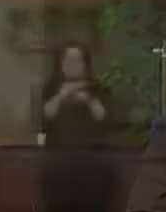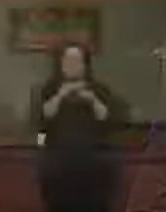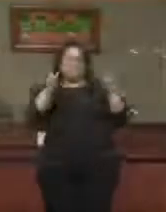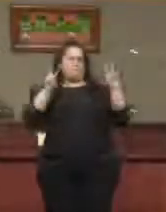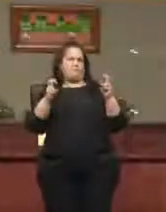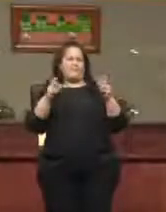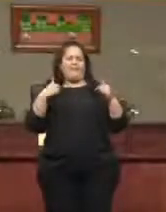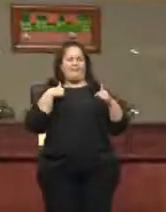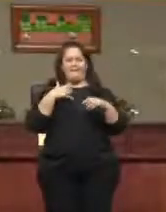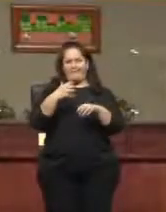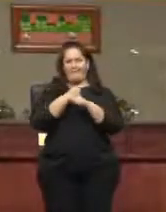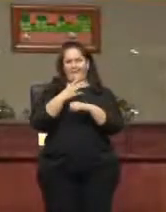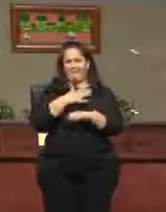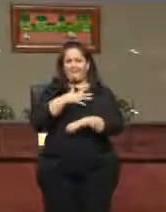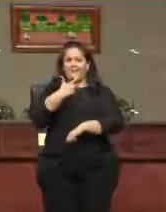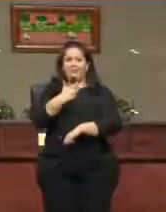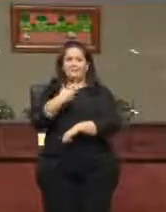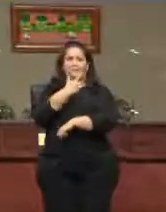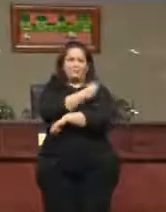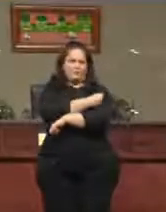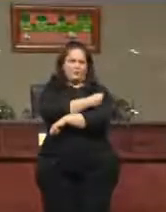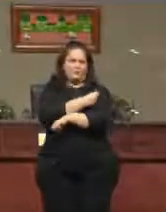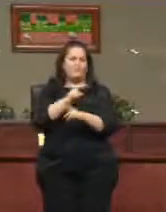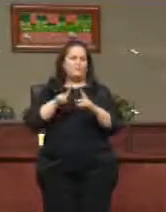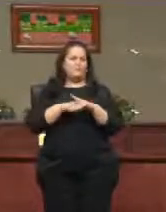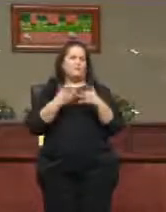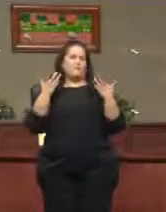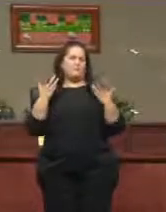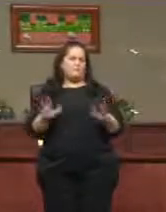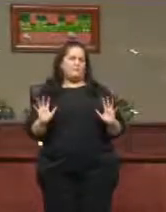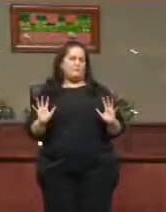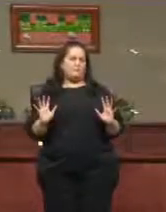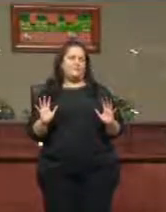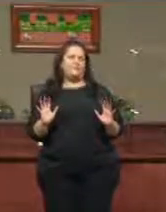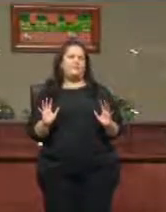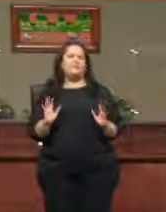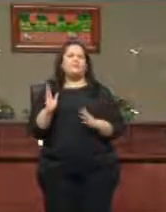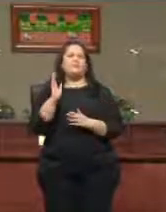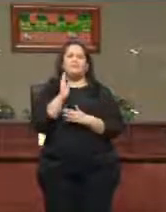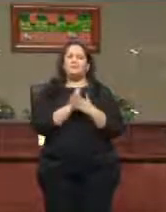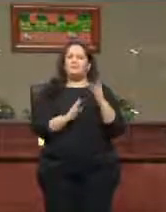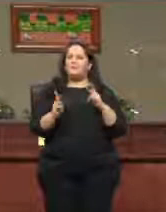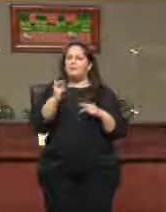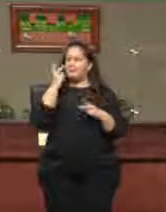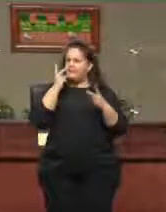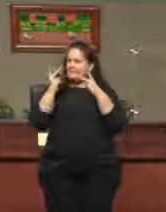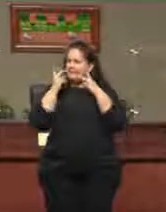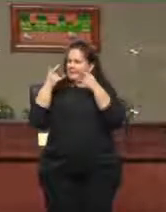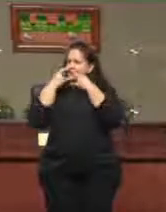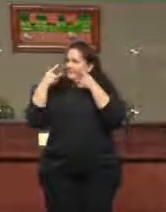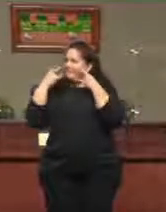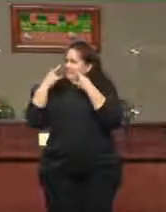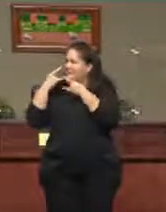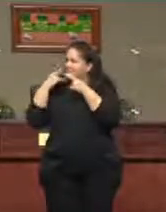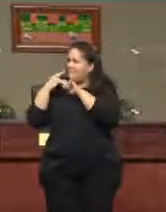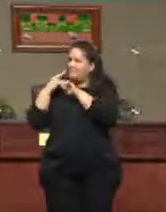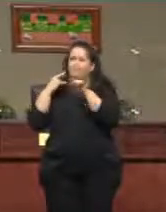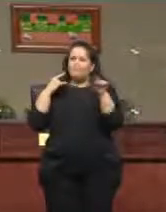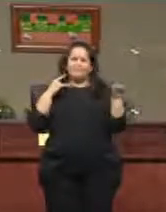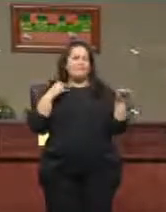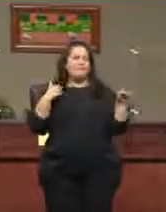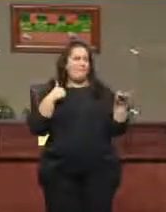campaign, which is in full swing. Some of our personnel are wearing the mask today. I had mine on just a few moments